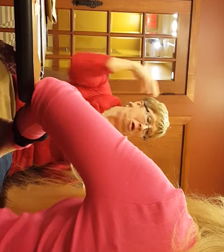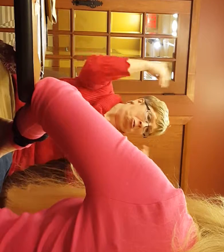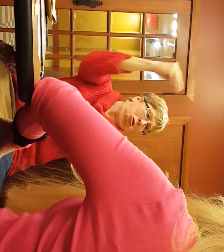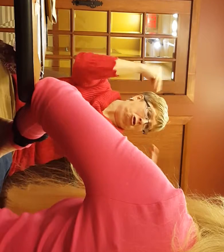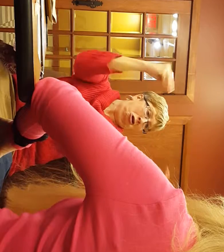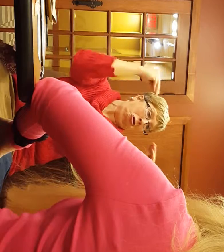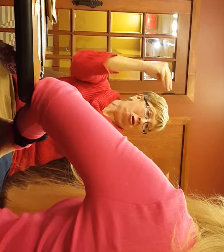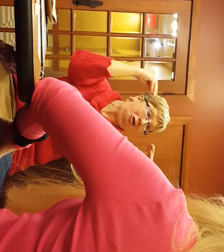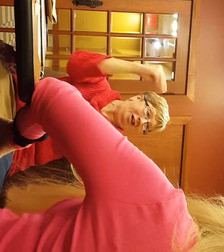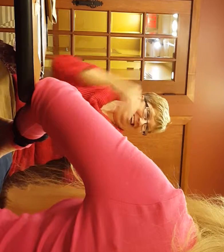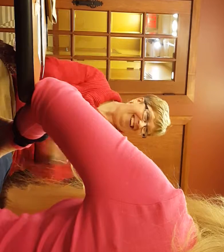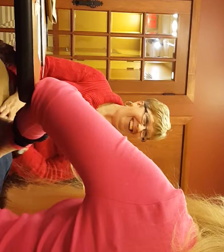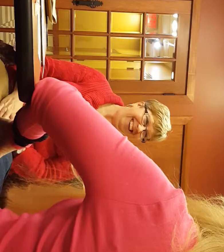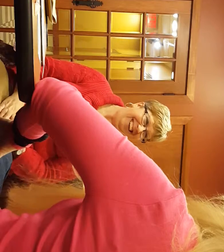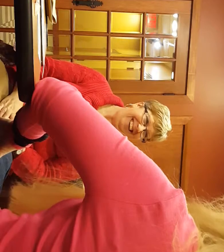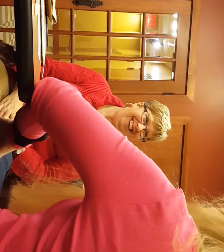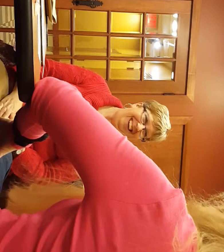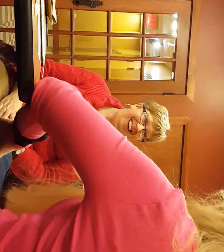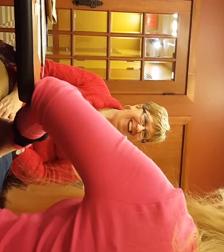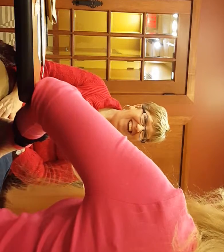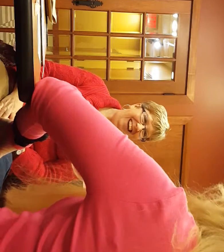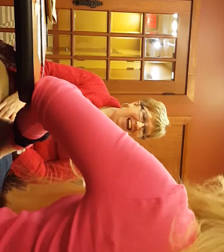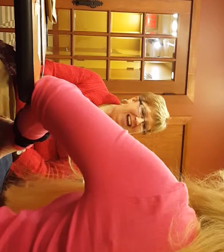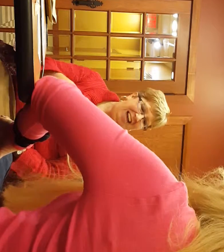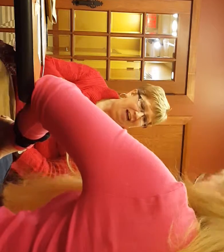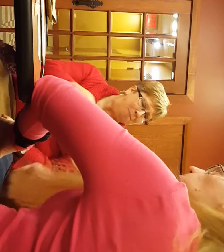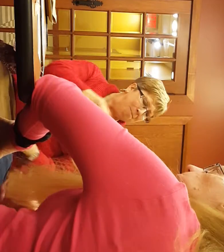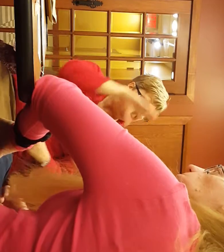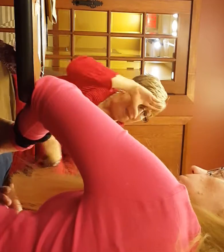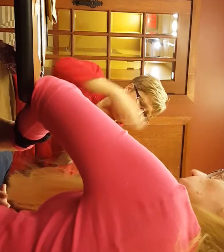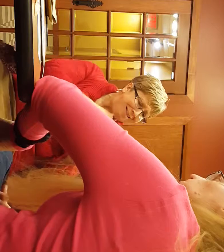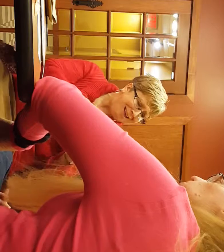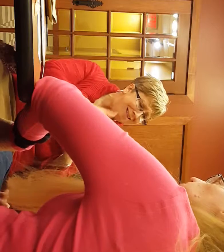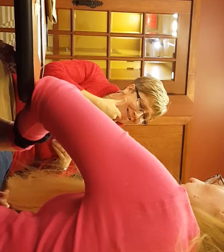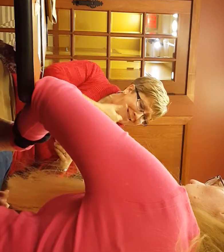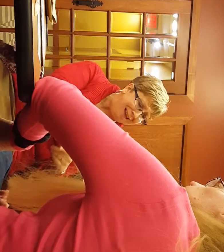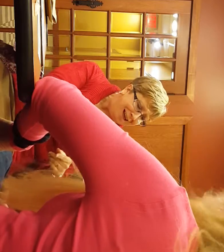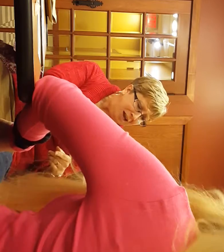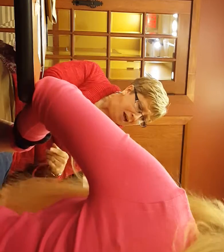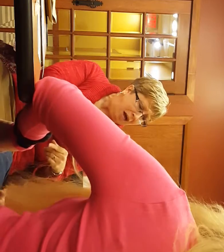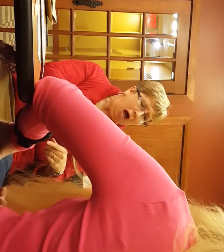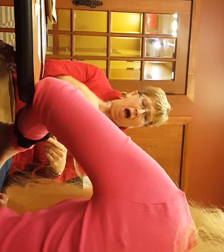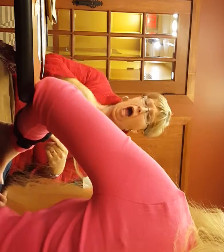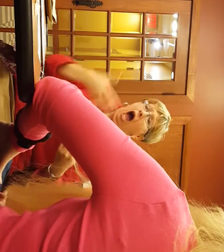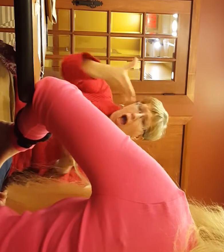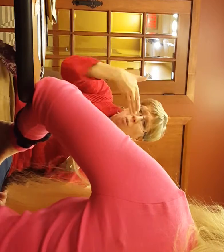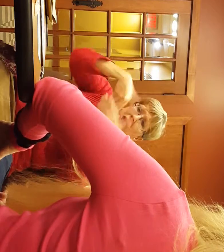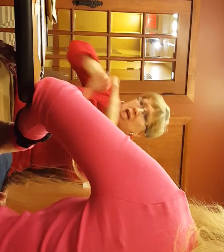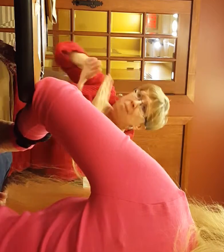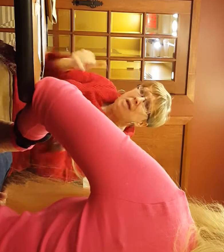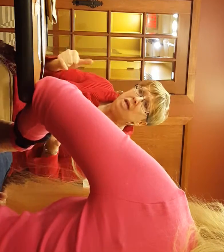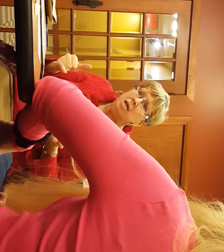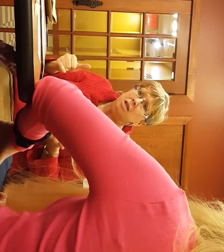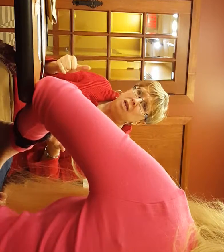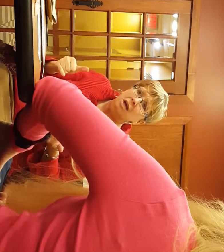good. And I told him, he was in the car, he's like, "I really want to come in." I'm like, "Do you think you could go and not be the one standing at the front?"